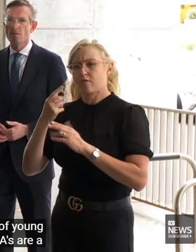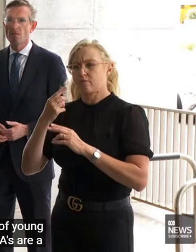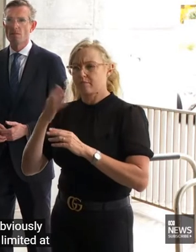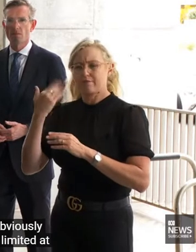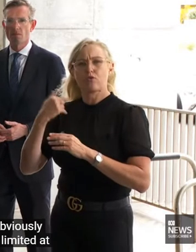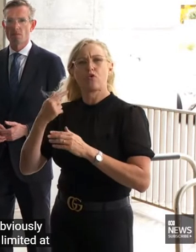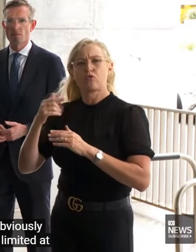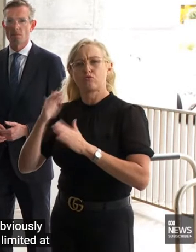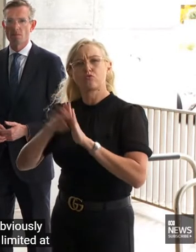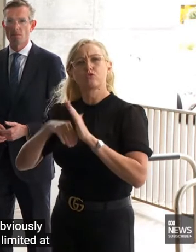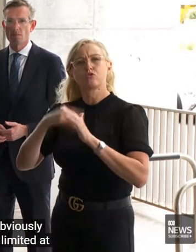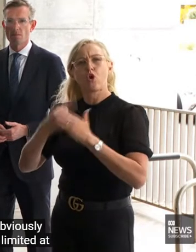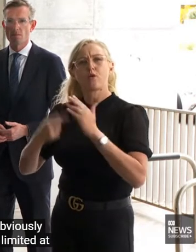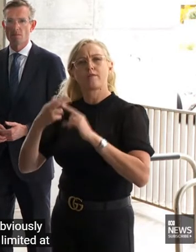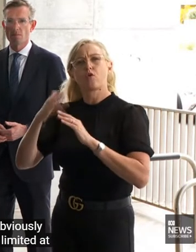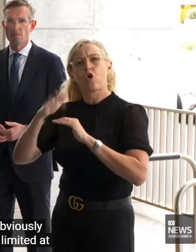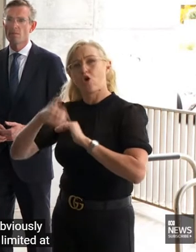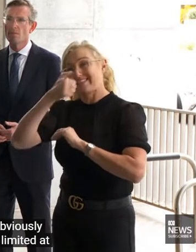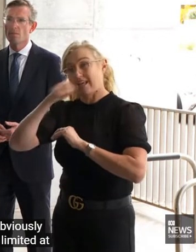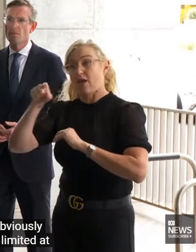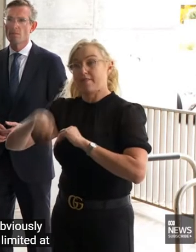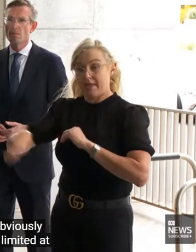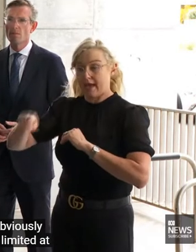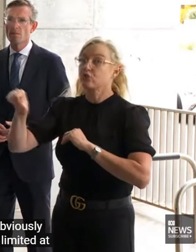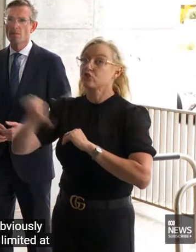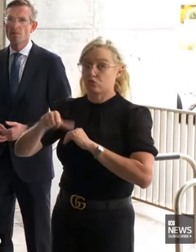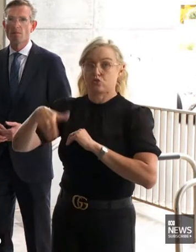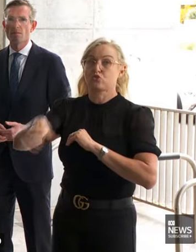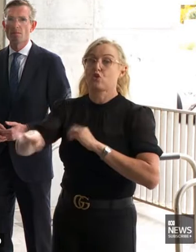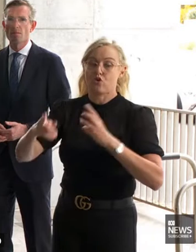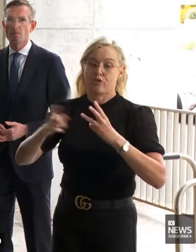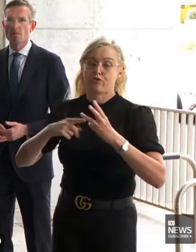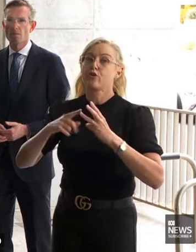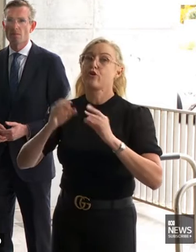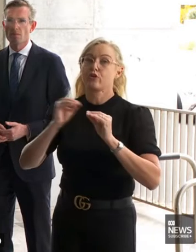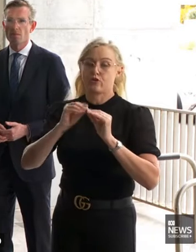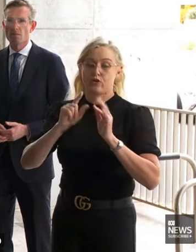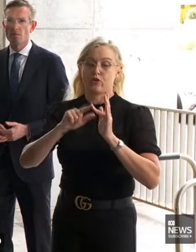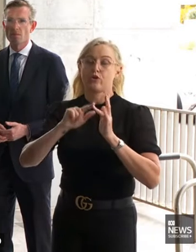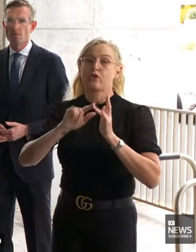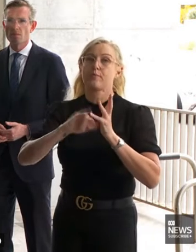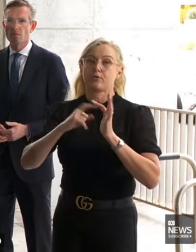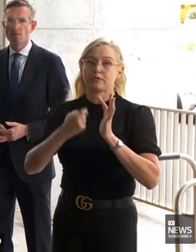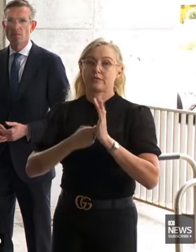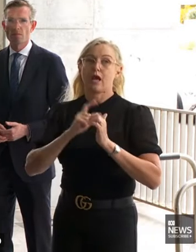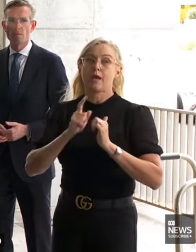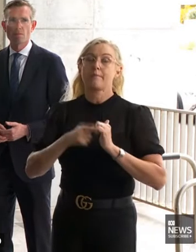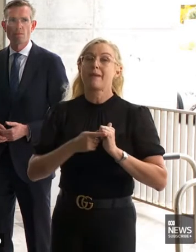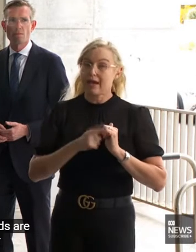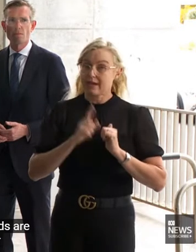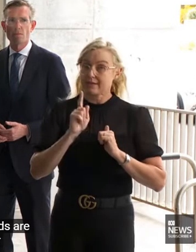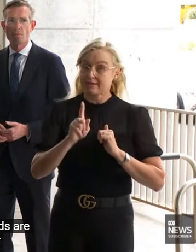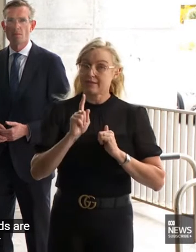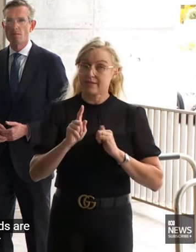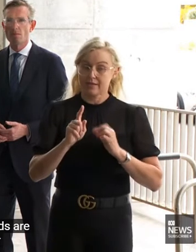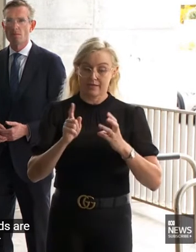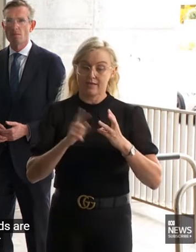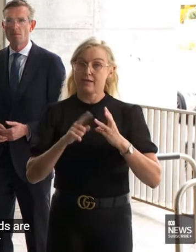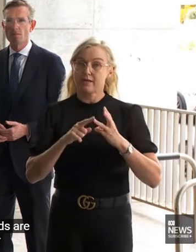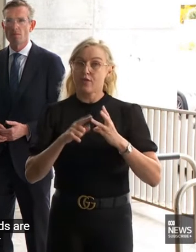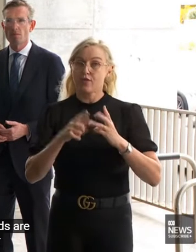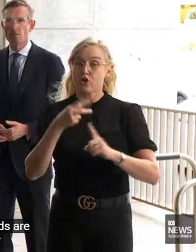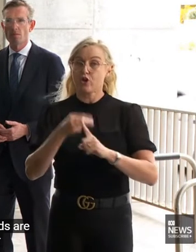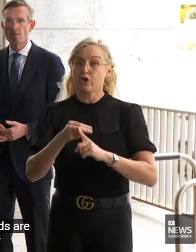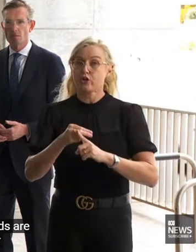for over 60-year-olds. Those folks should definitely go and get the booster. But I want to just correct one thing you said. The booster will not